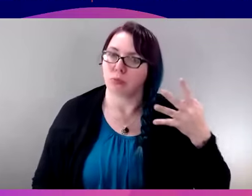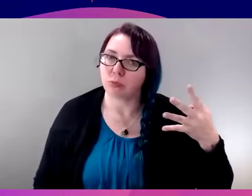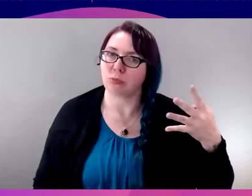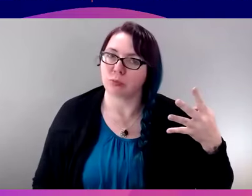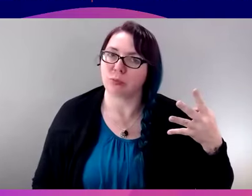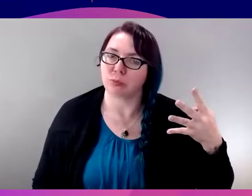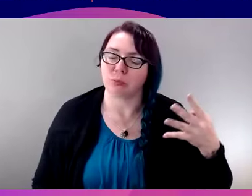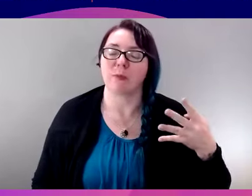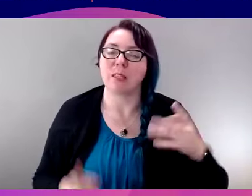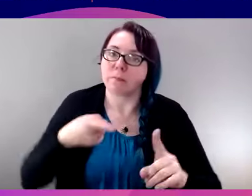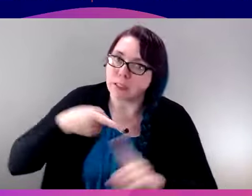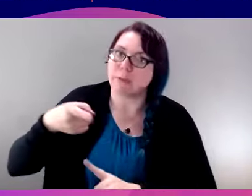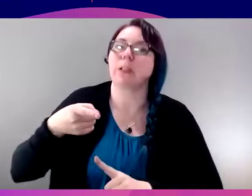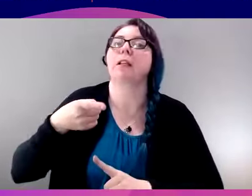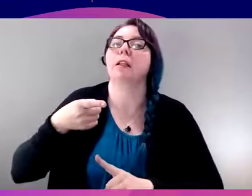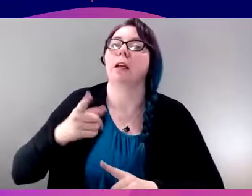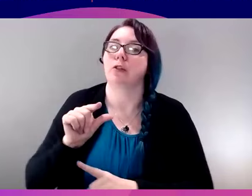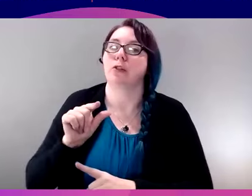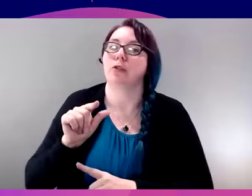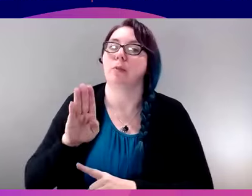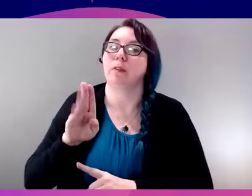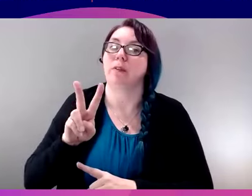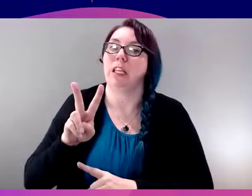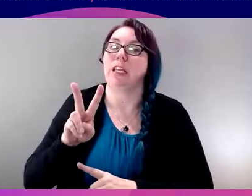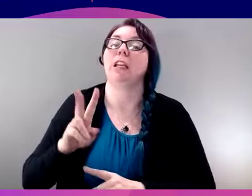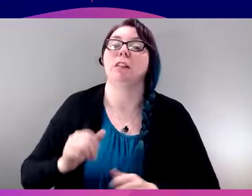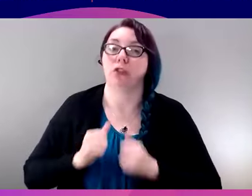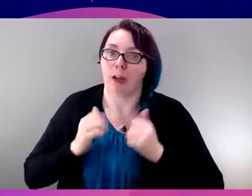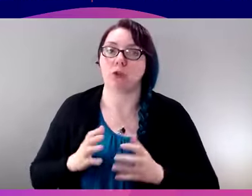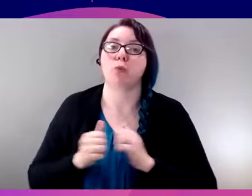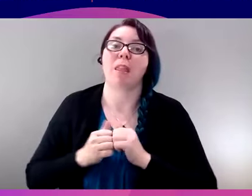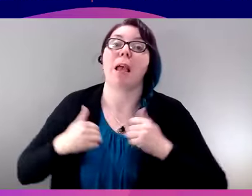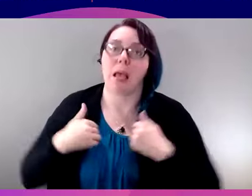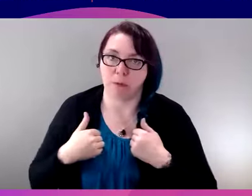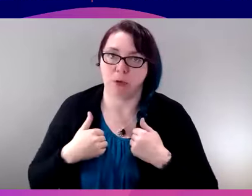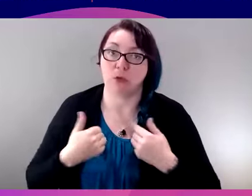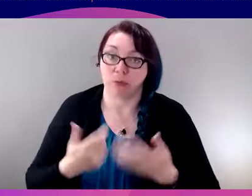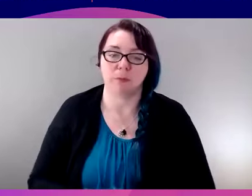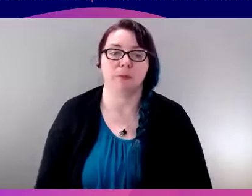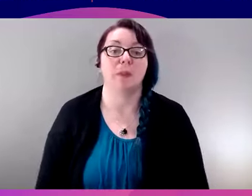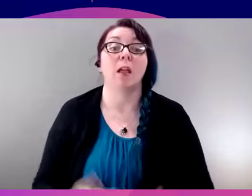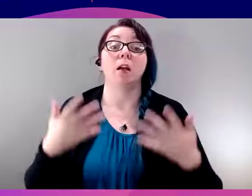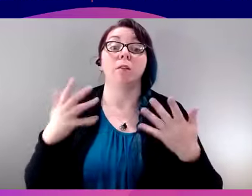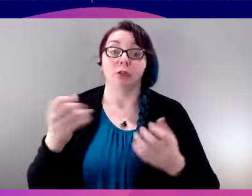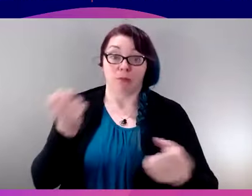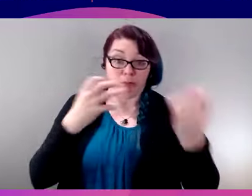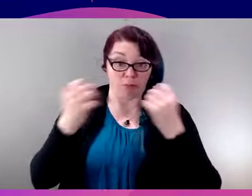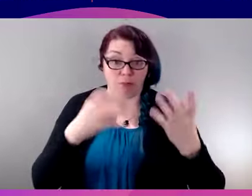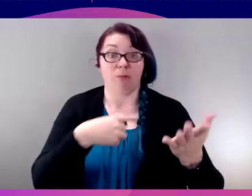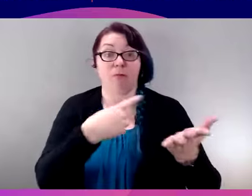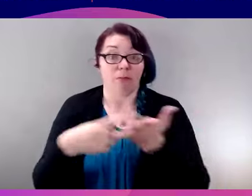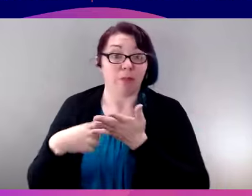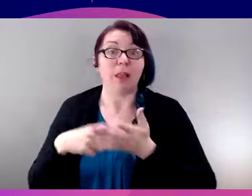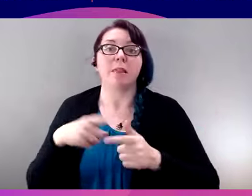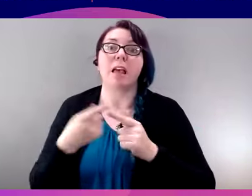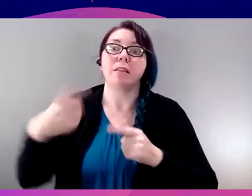animals. And then we asked them to use affinity diagramming to determine the themes of the data collected, as well as to prioritize